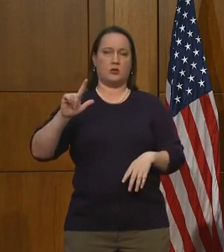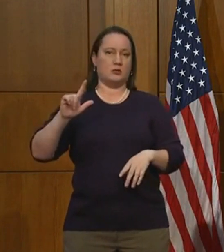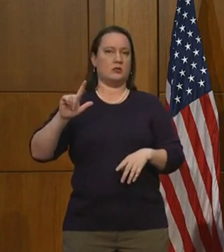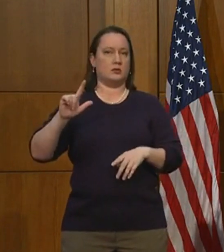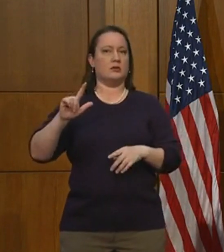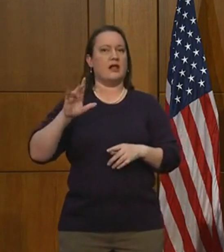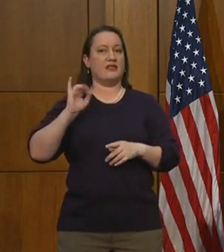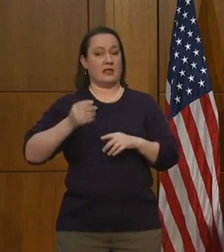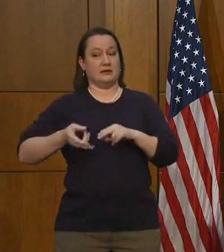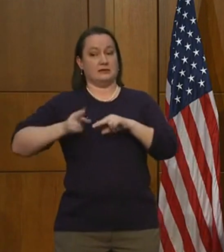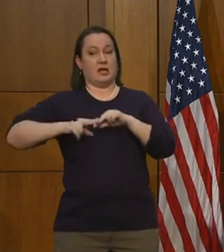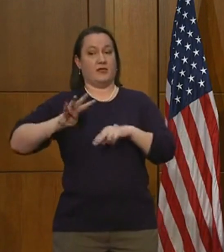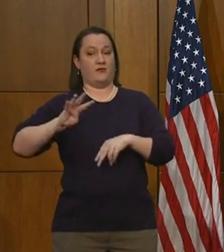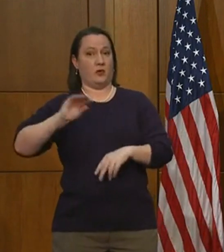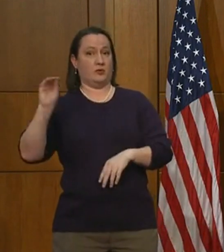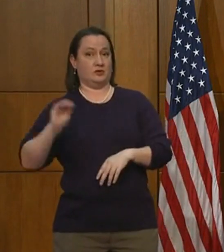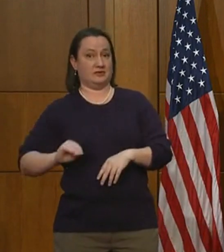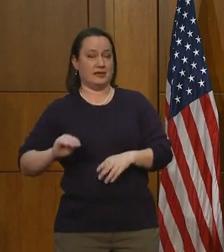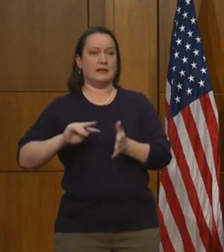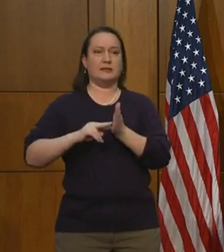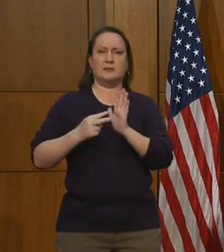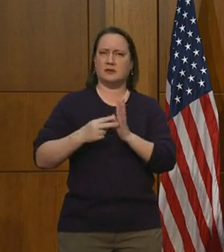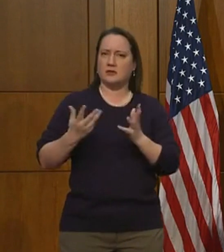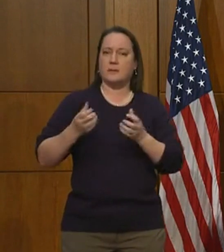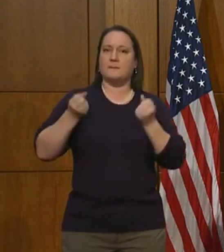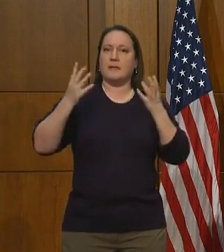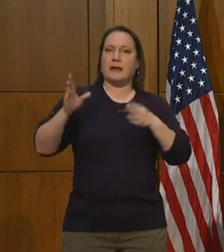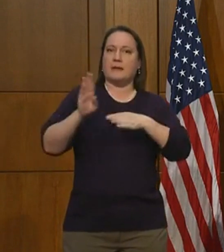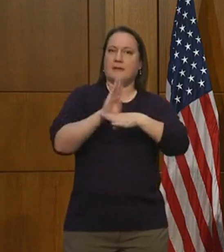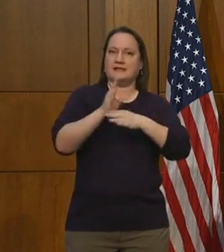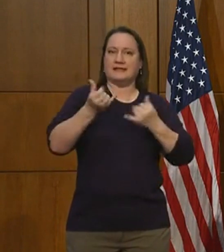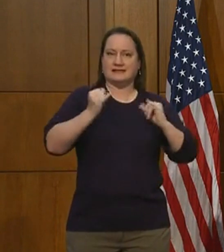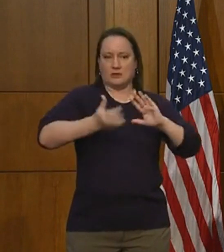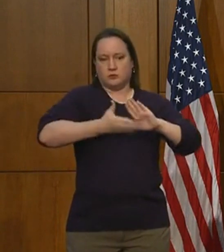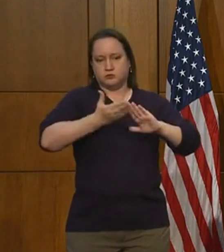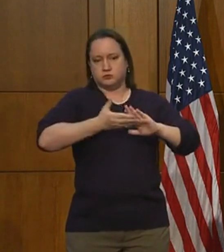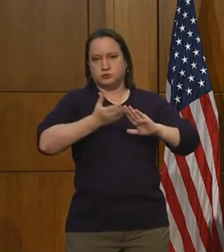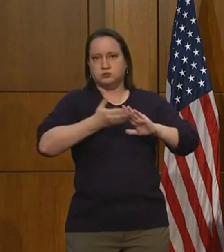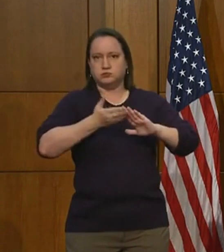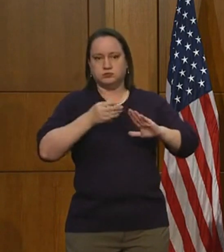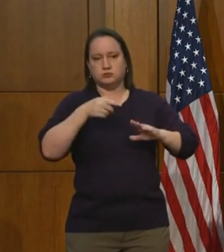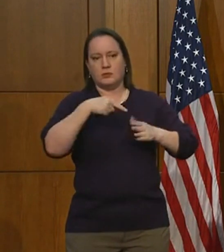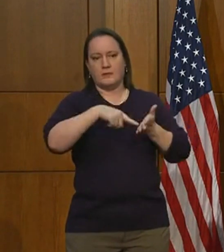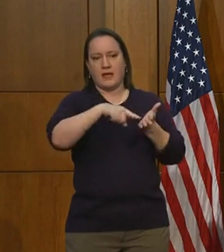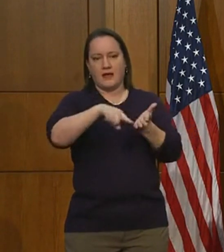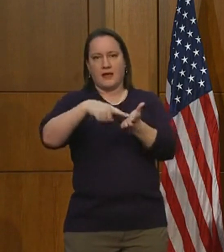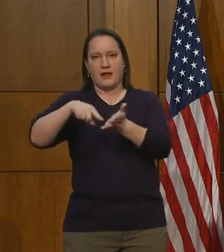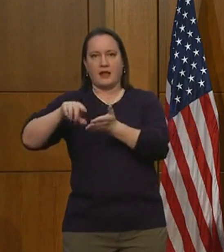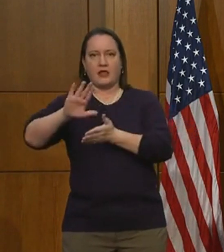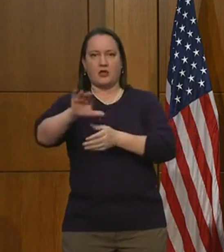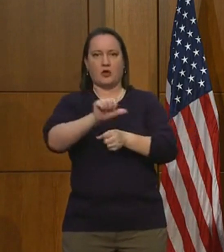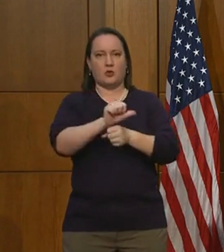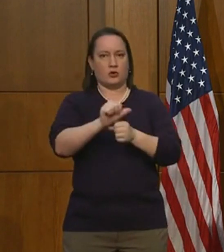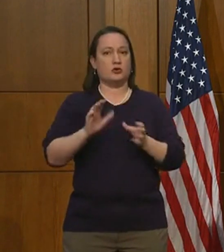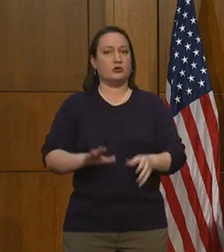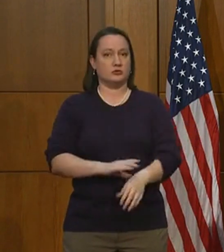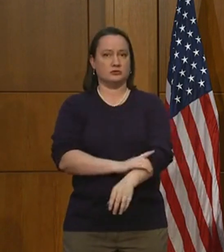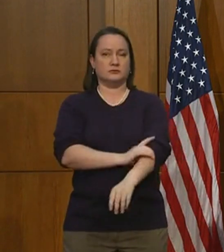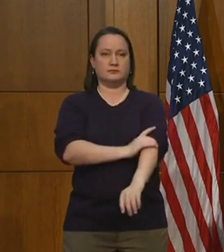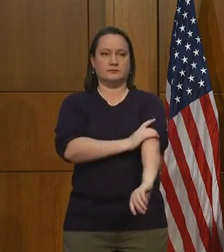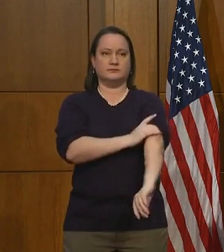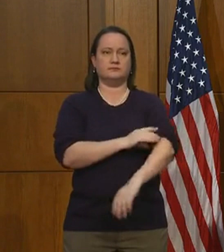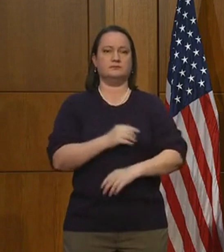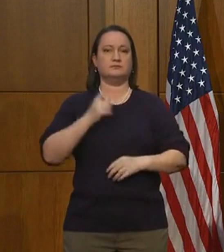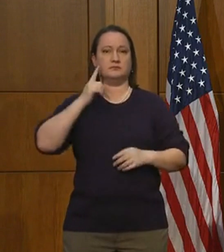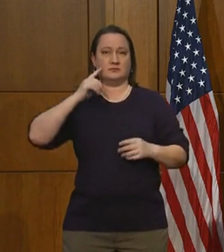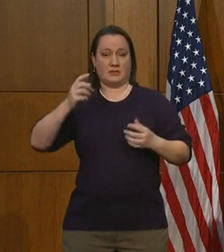month, meaning that we had quite a few businesses still operating and paying their employees. I